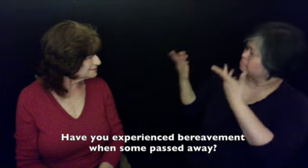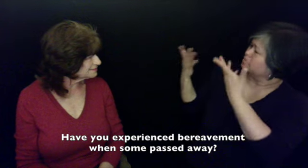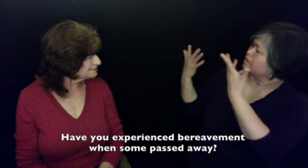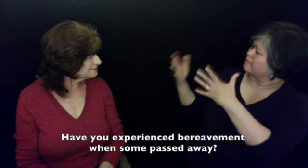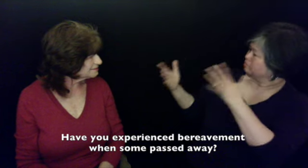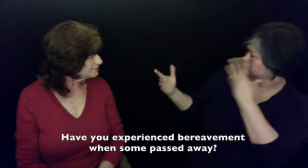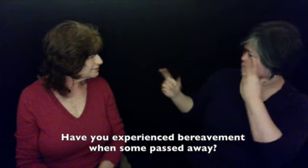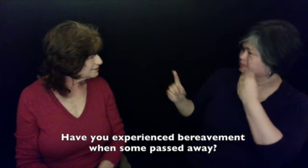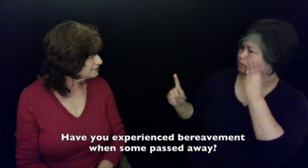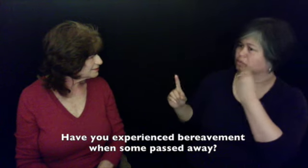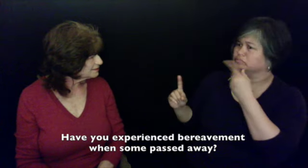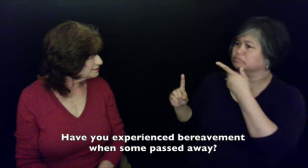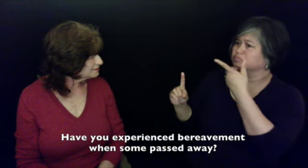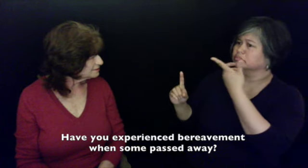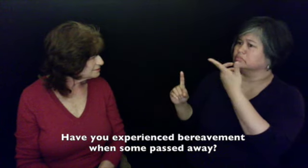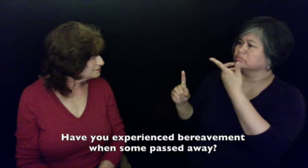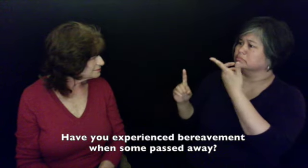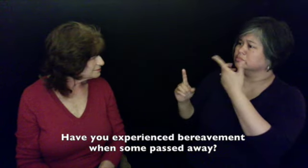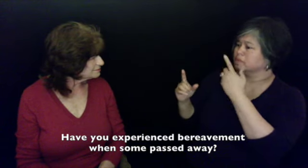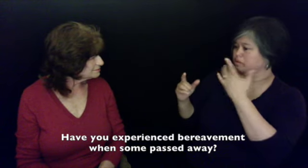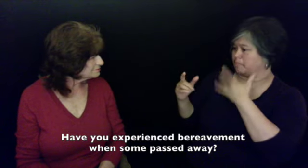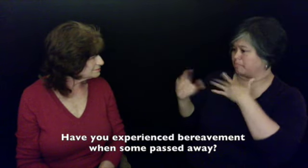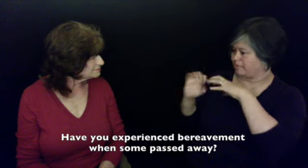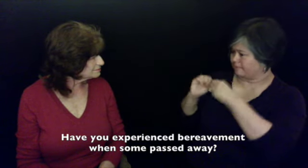Have you experienced bereavement when someone passed away?